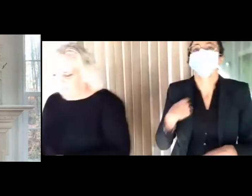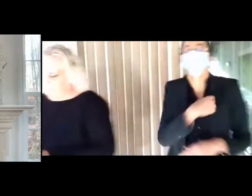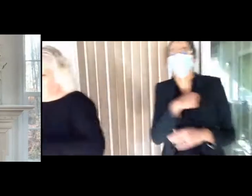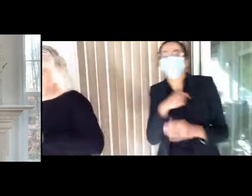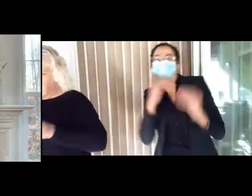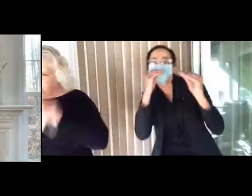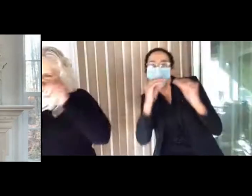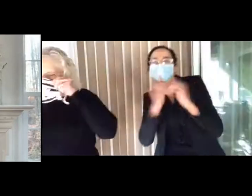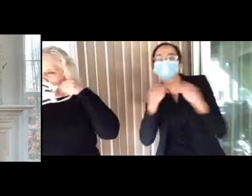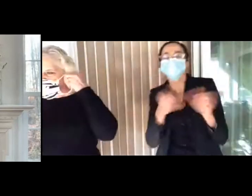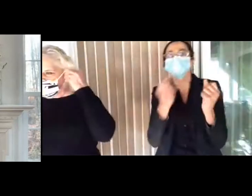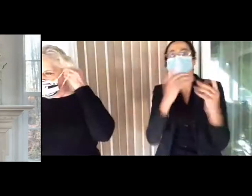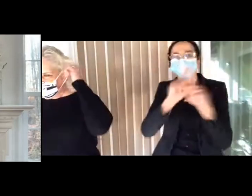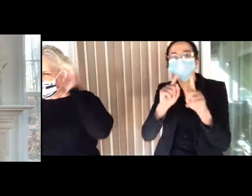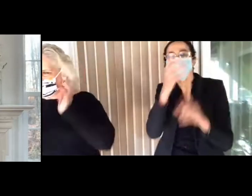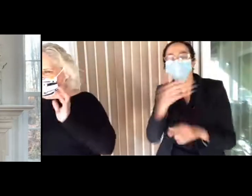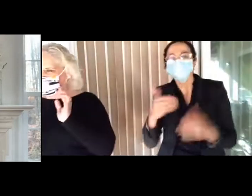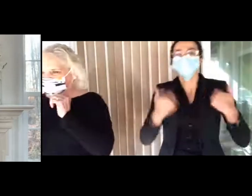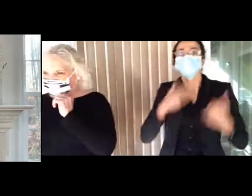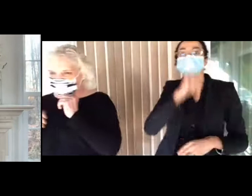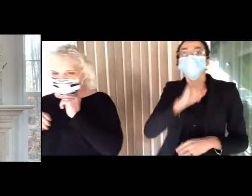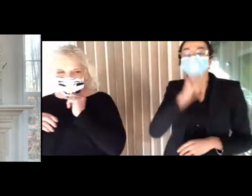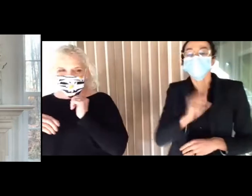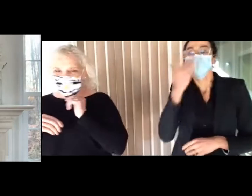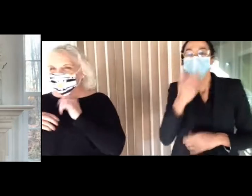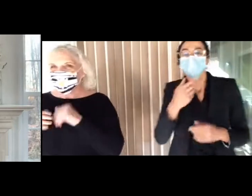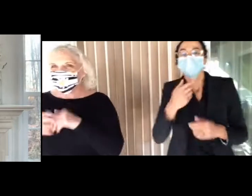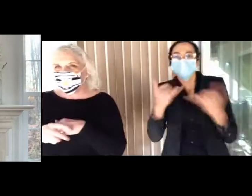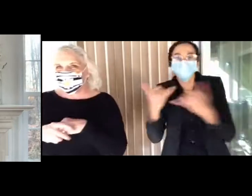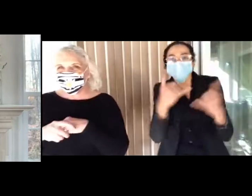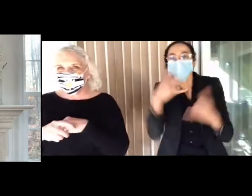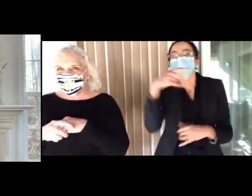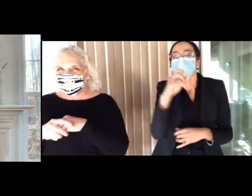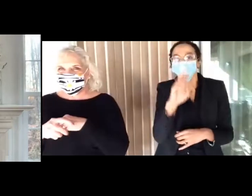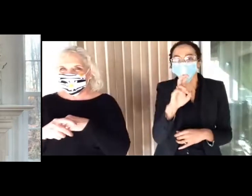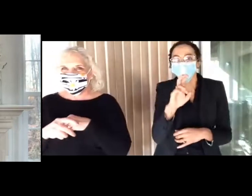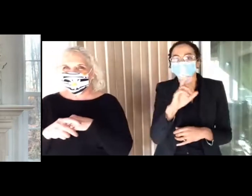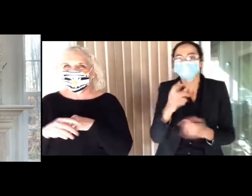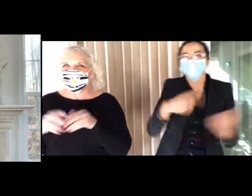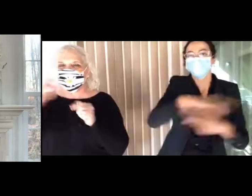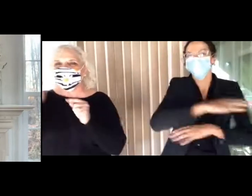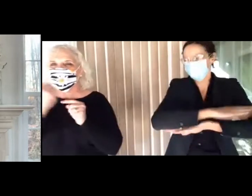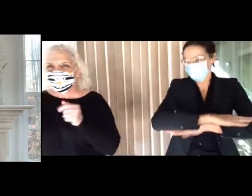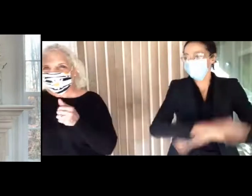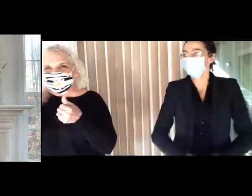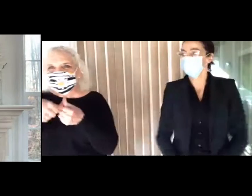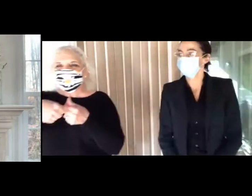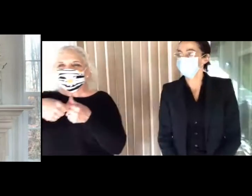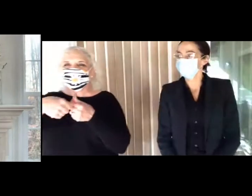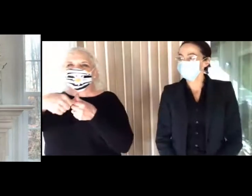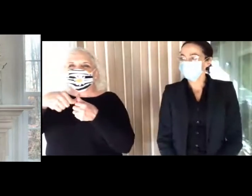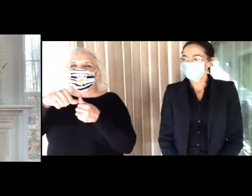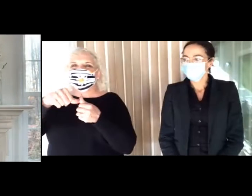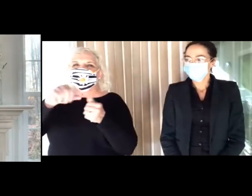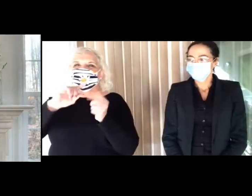age using nickels, playing poker around the kitchen table. I will always remember going to Cobb